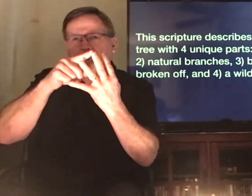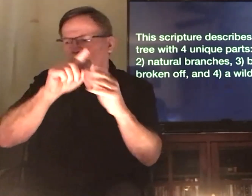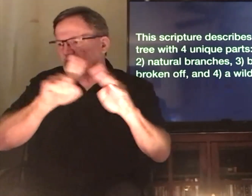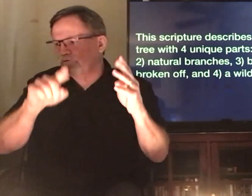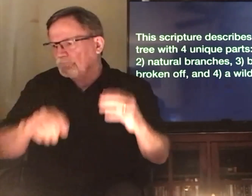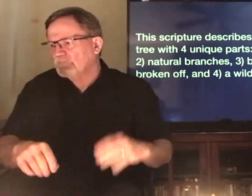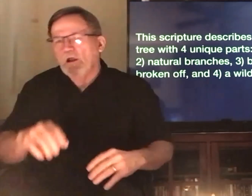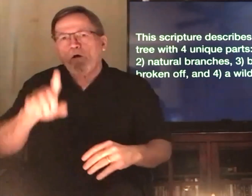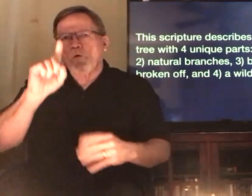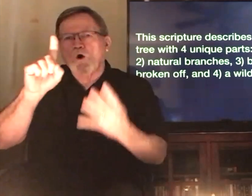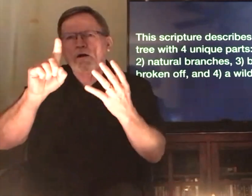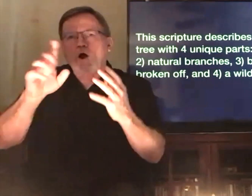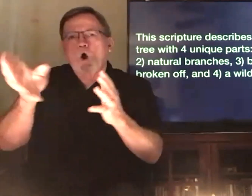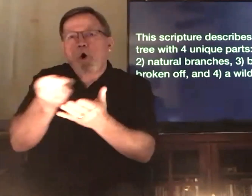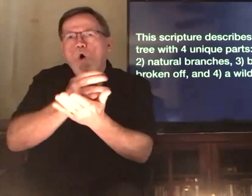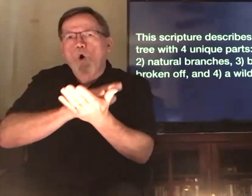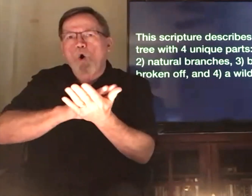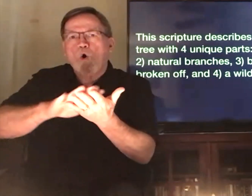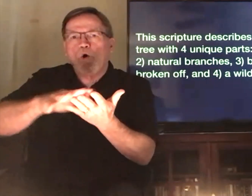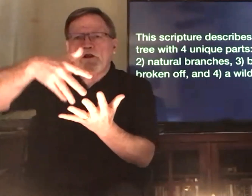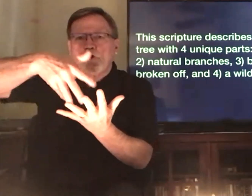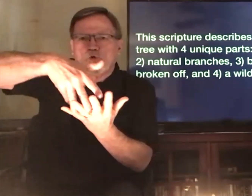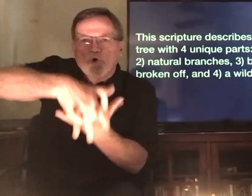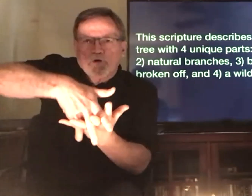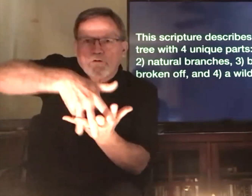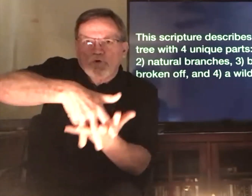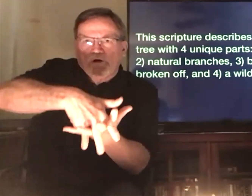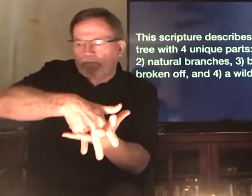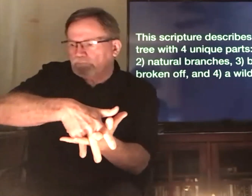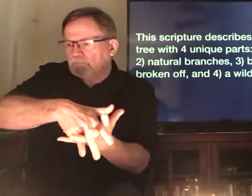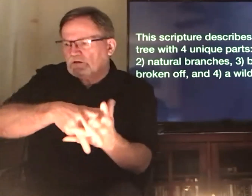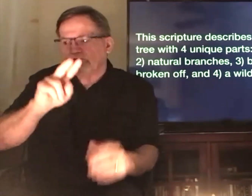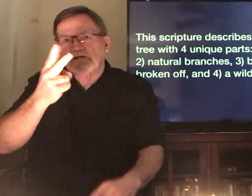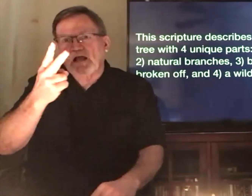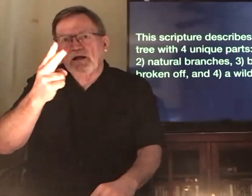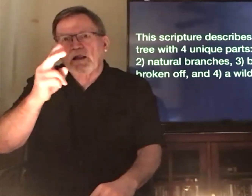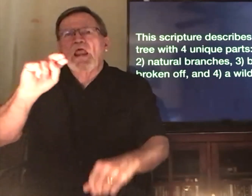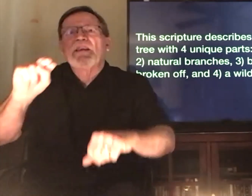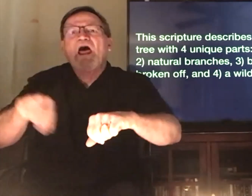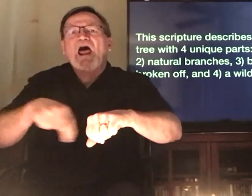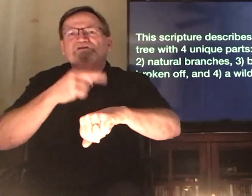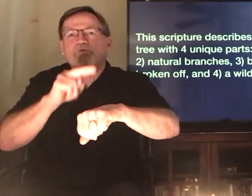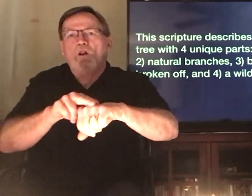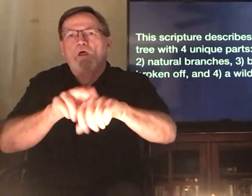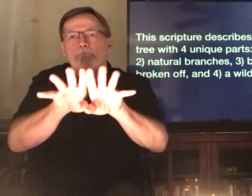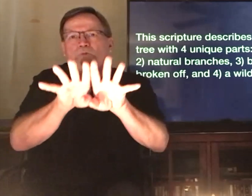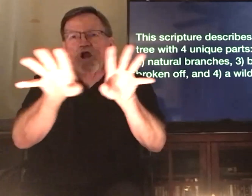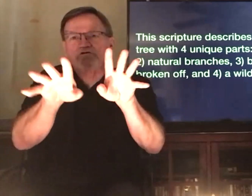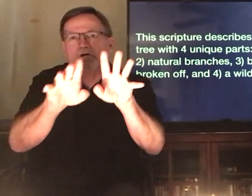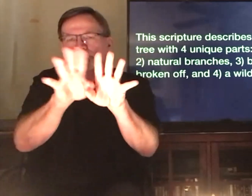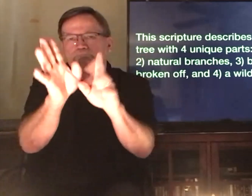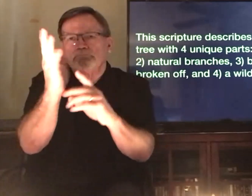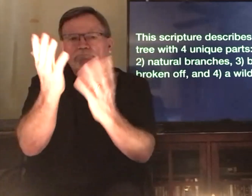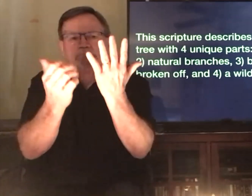shepherd. Two Gentiles together with one shepherd, Yeshua. Wow, beautiful.